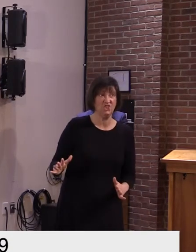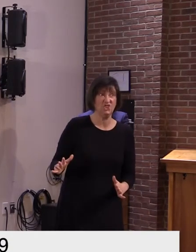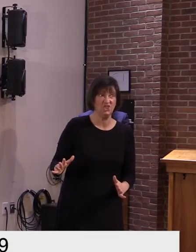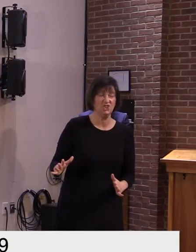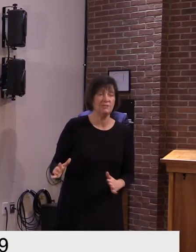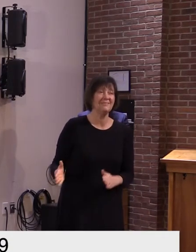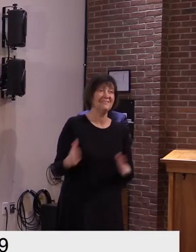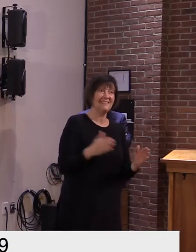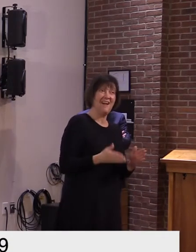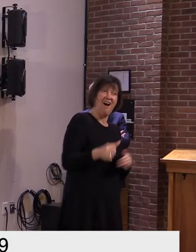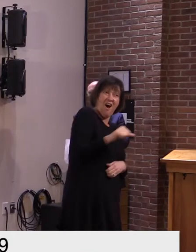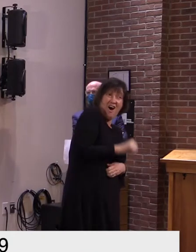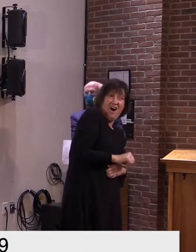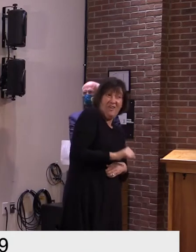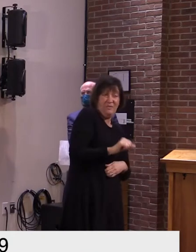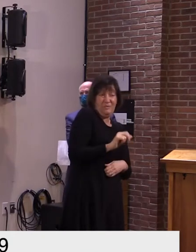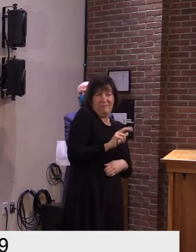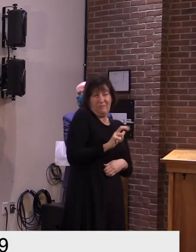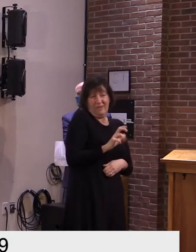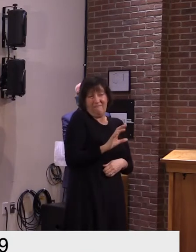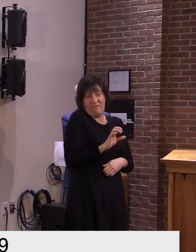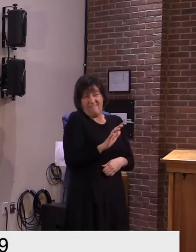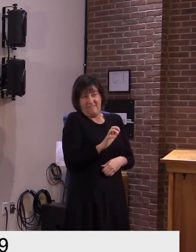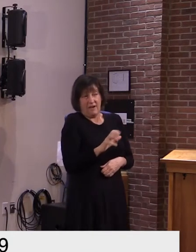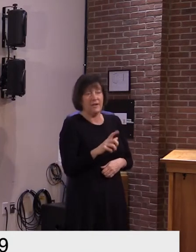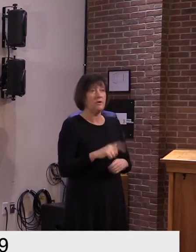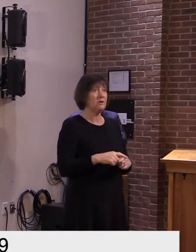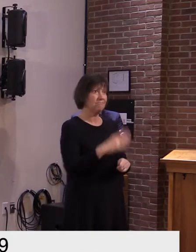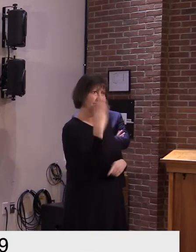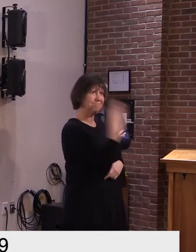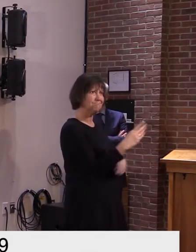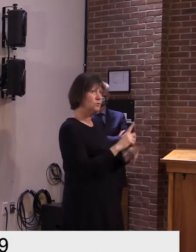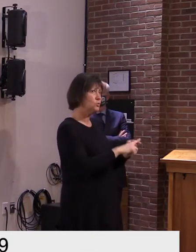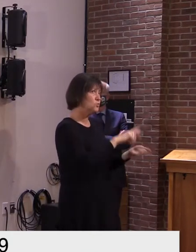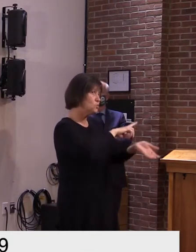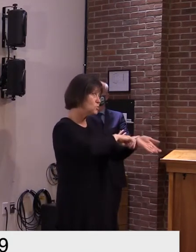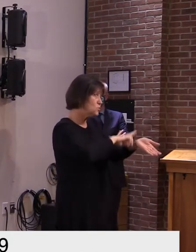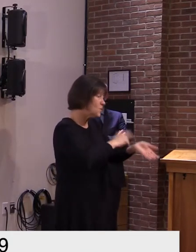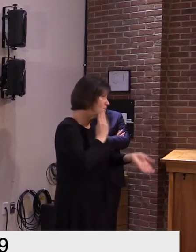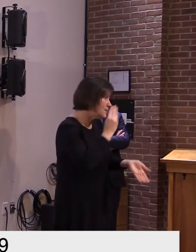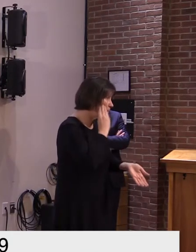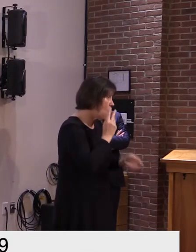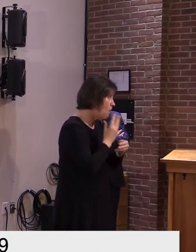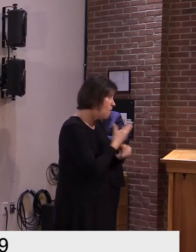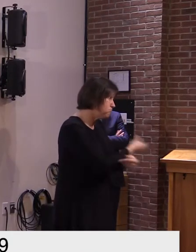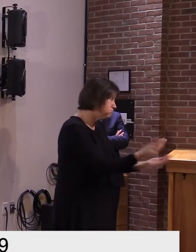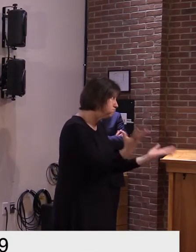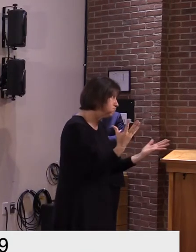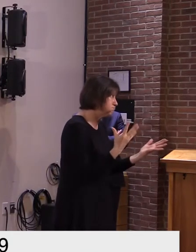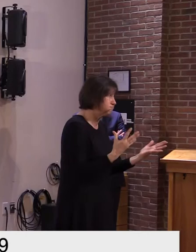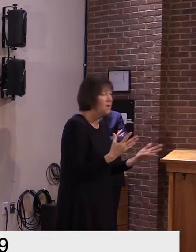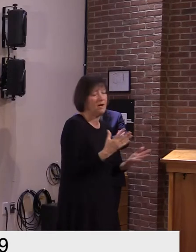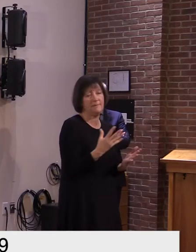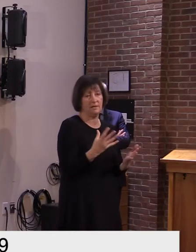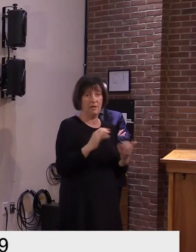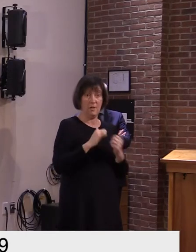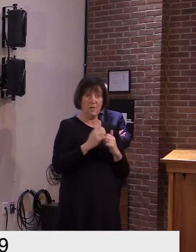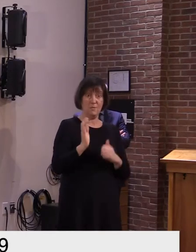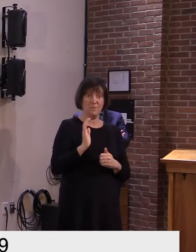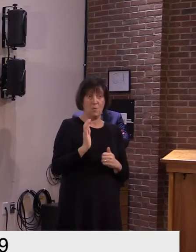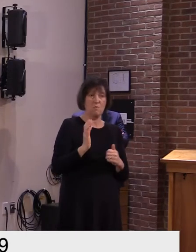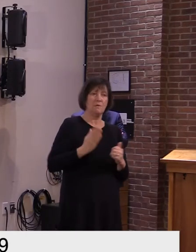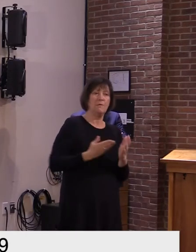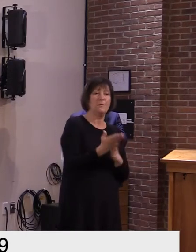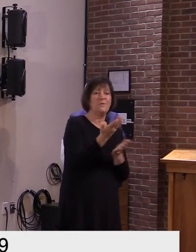doses went to long-term care, directly shipped to the pharmacies that are administering the vaccine in the